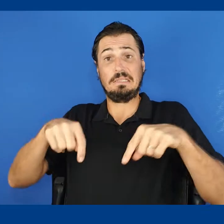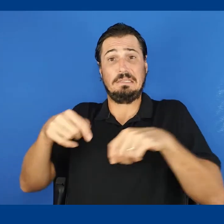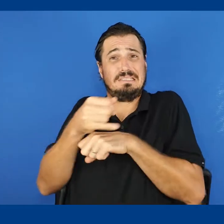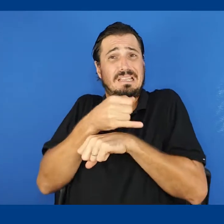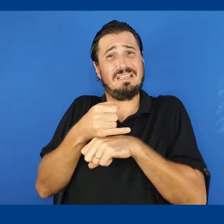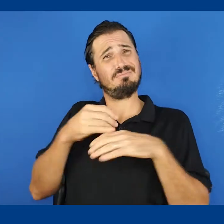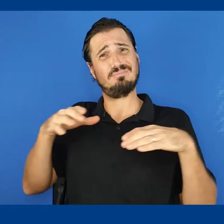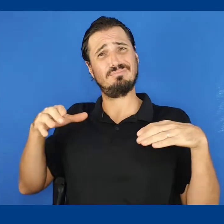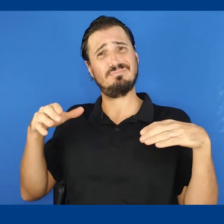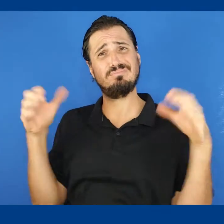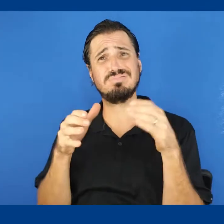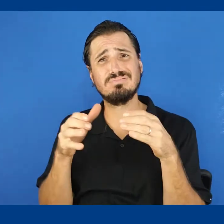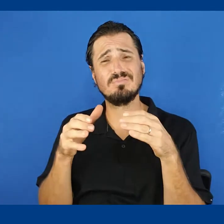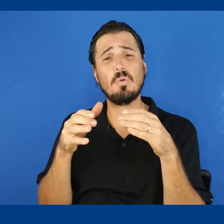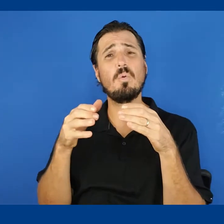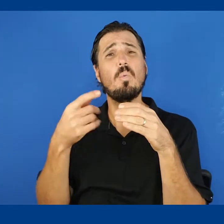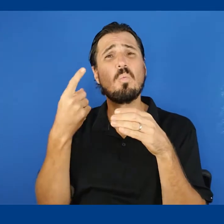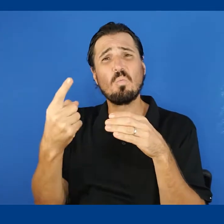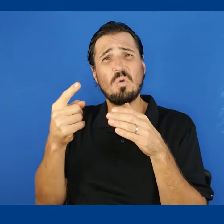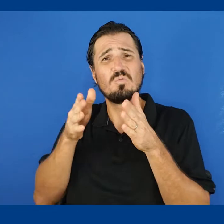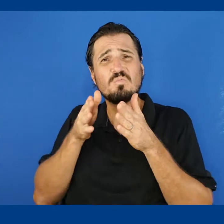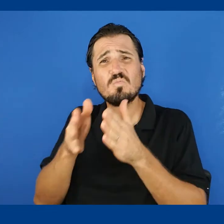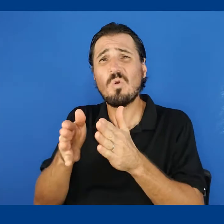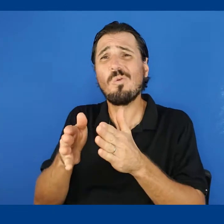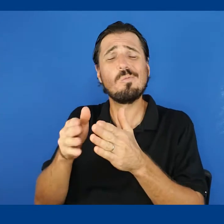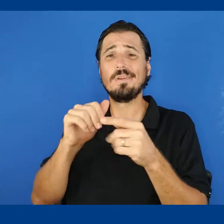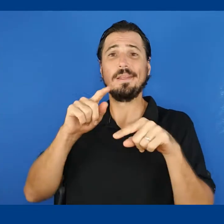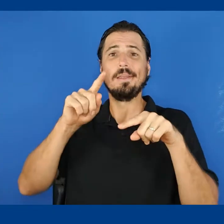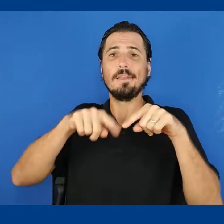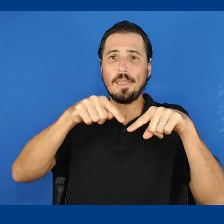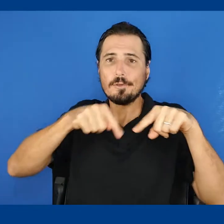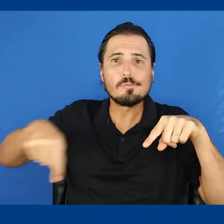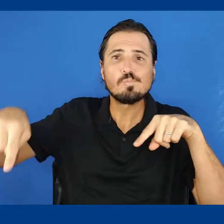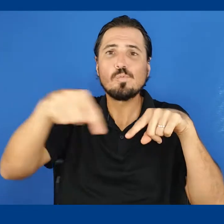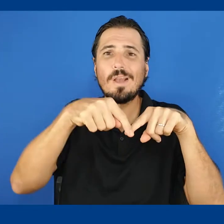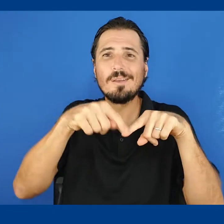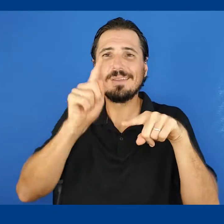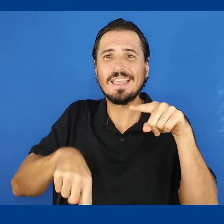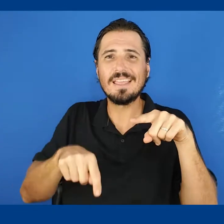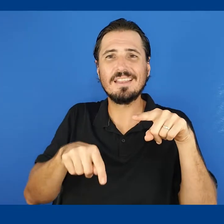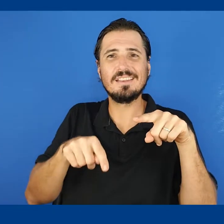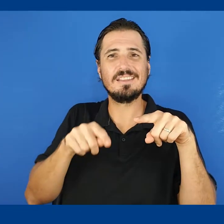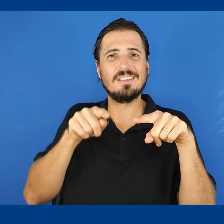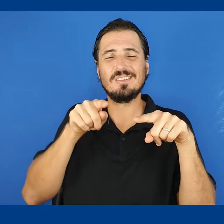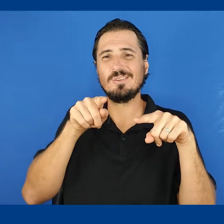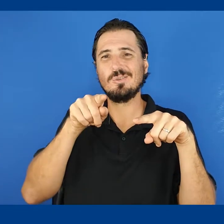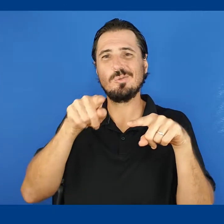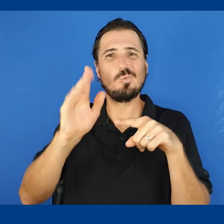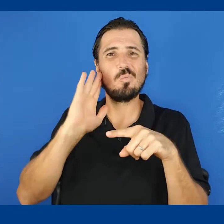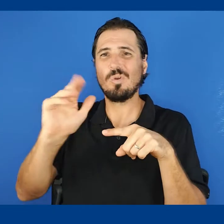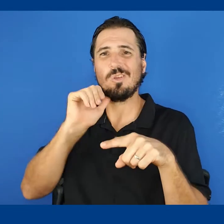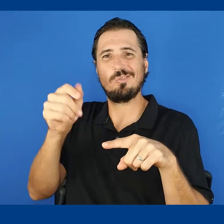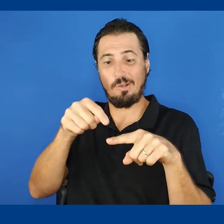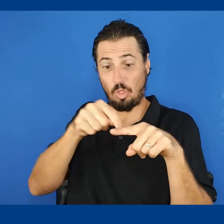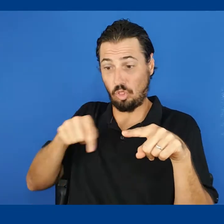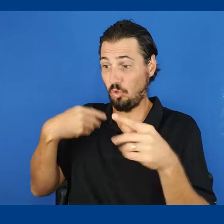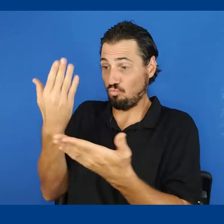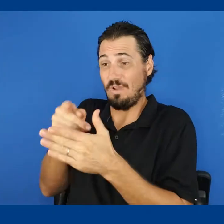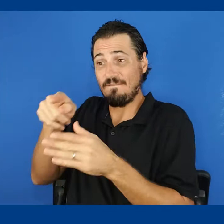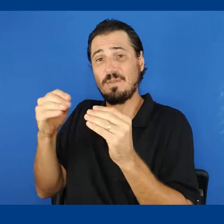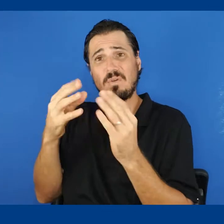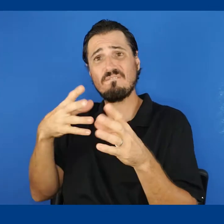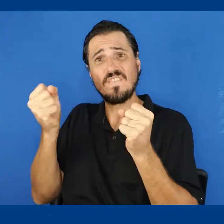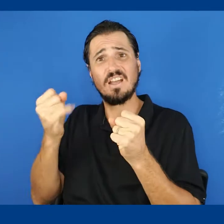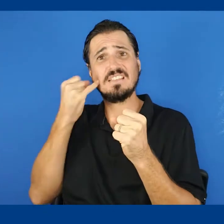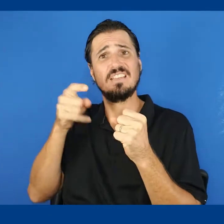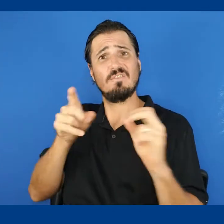this island with one road that doesn't even connect all the way around that you're gonna get to any faster or sooner